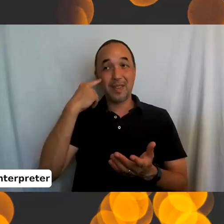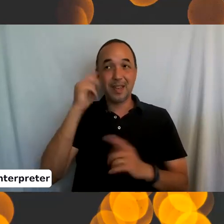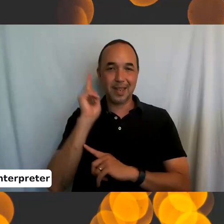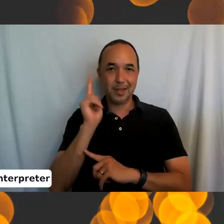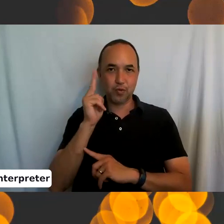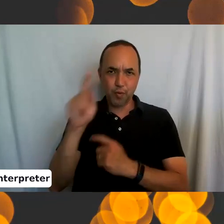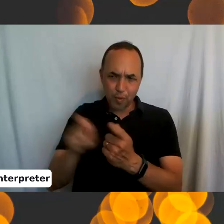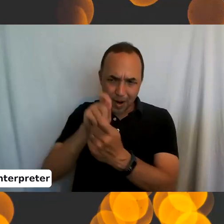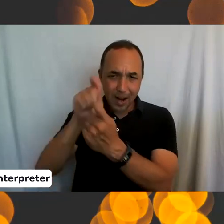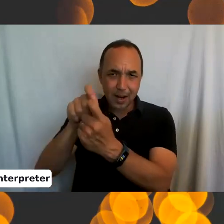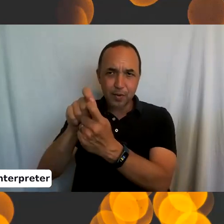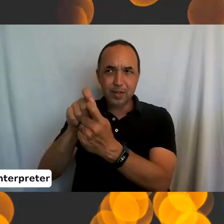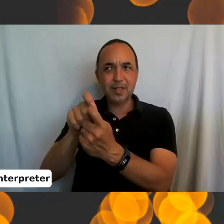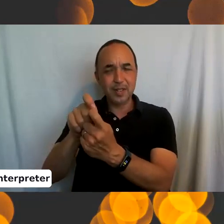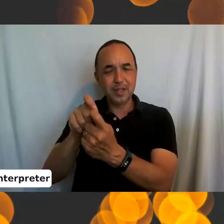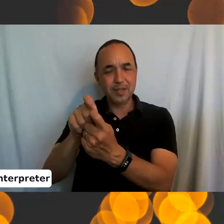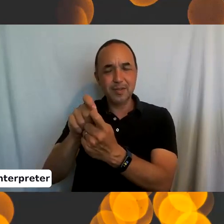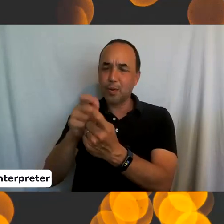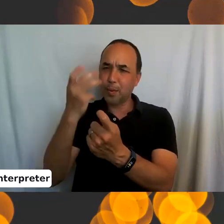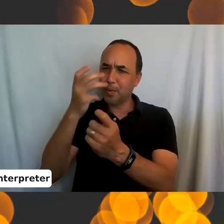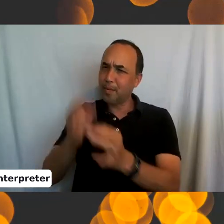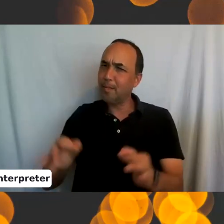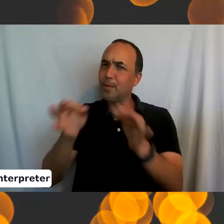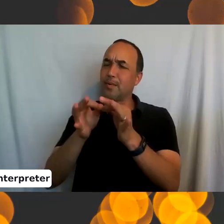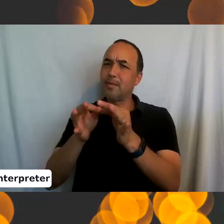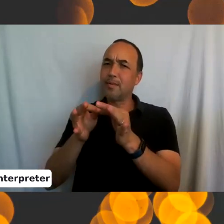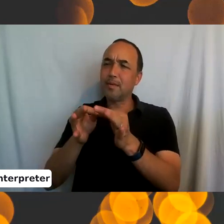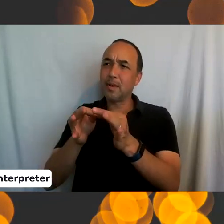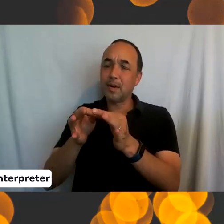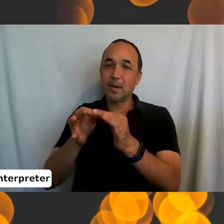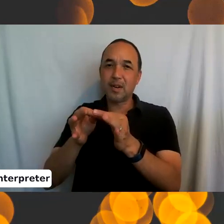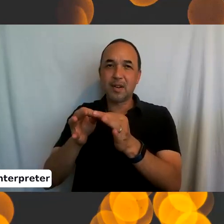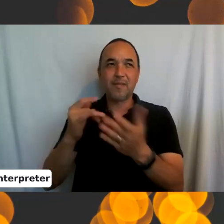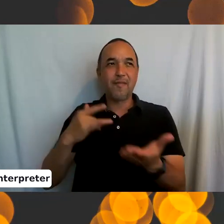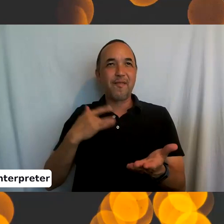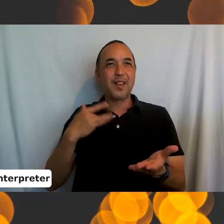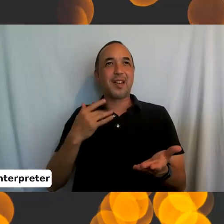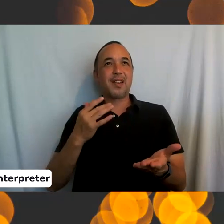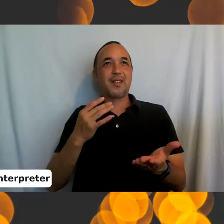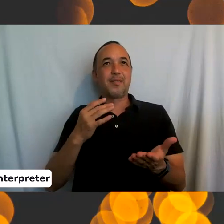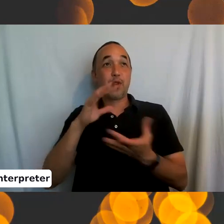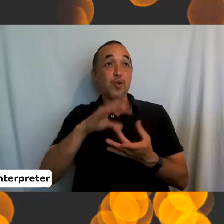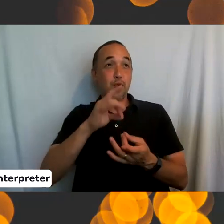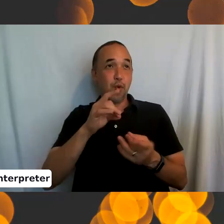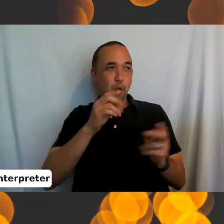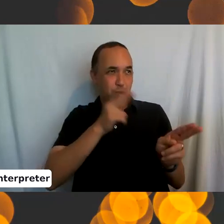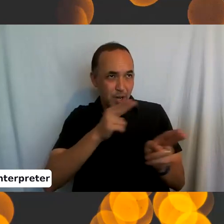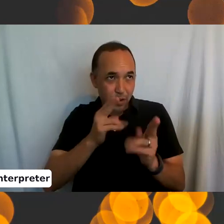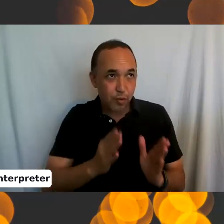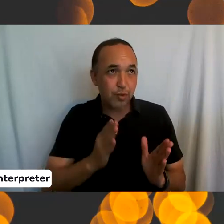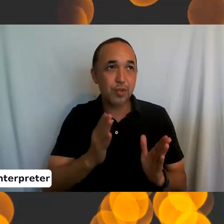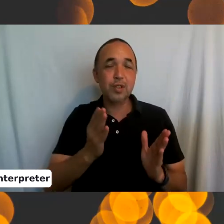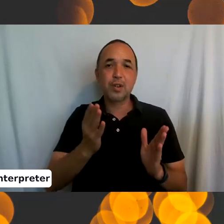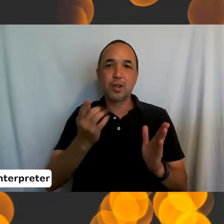another really big thing that's important to me. I feel like, as ghost hunters or paranormal investigators, we walk into places a